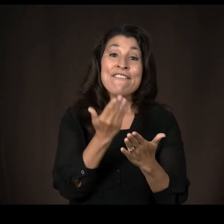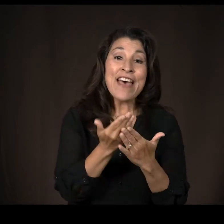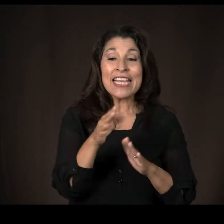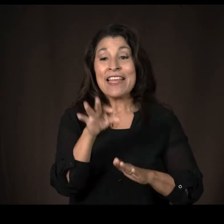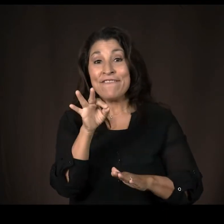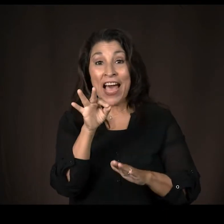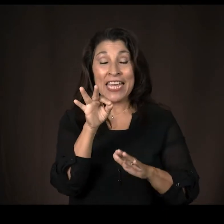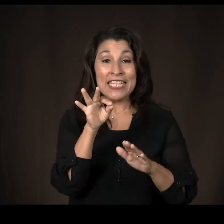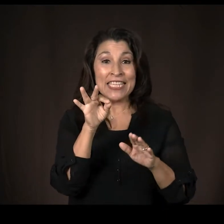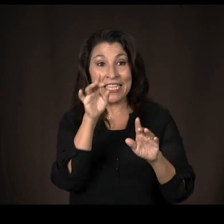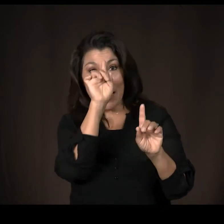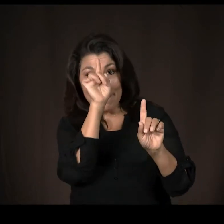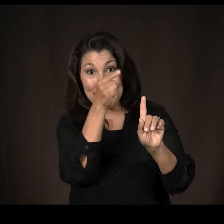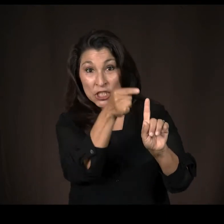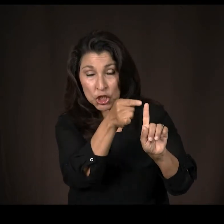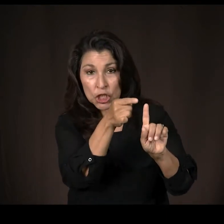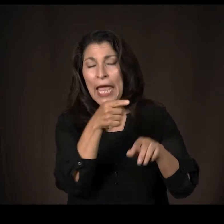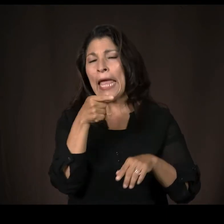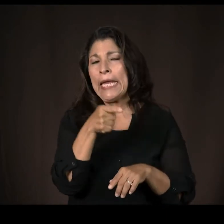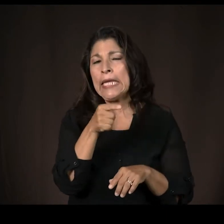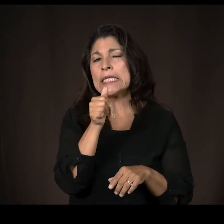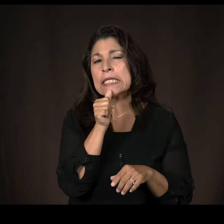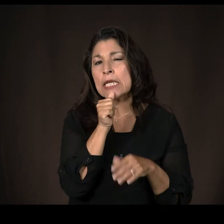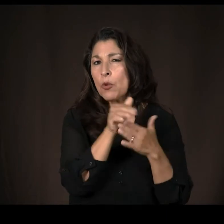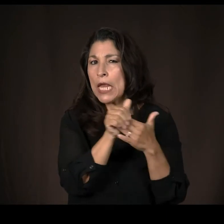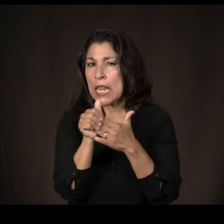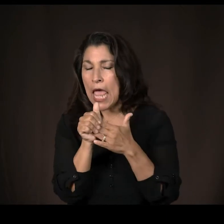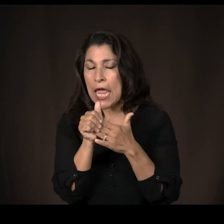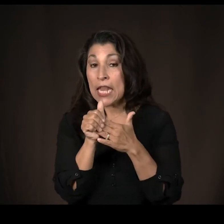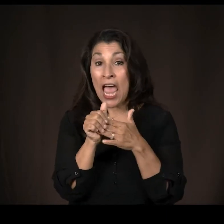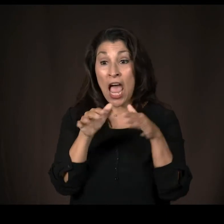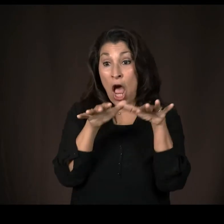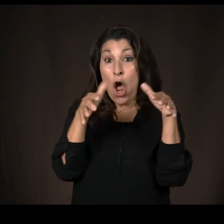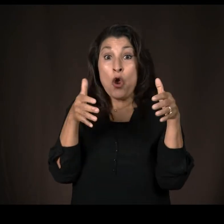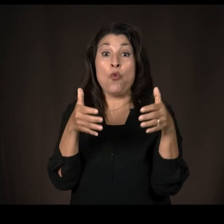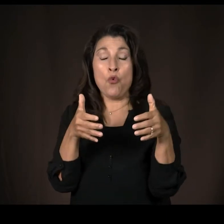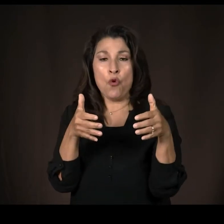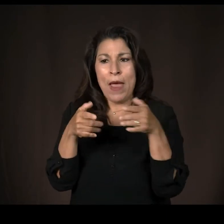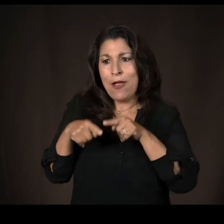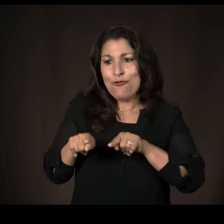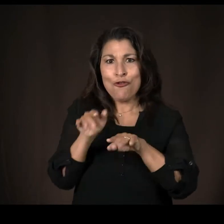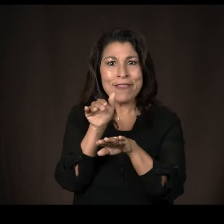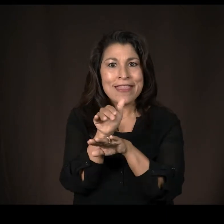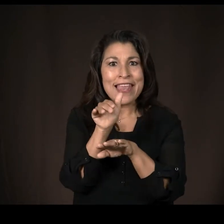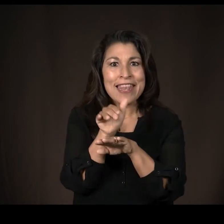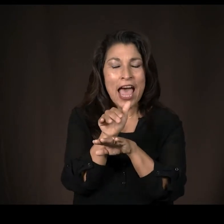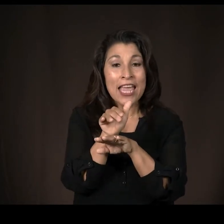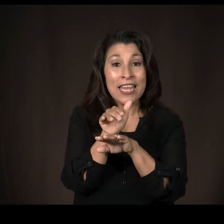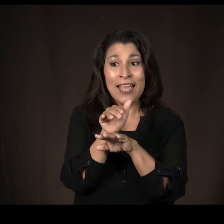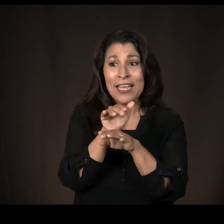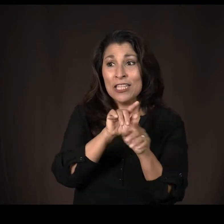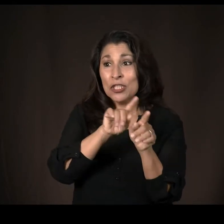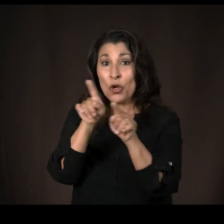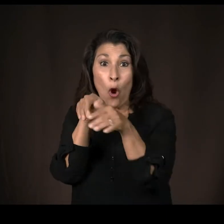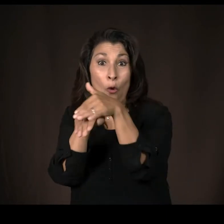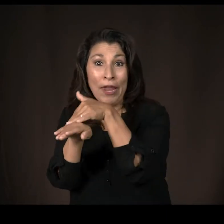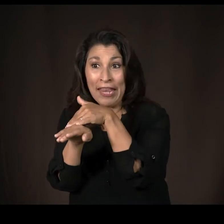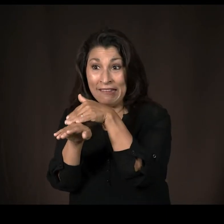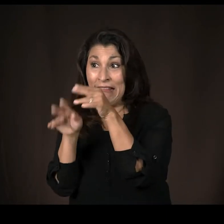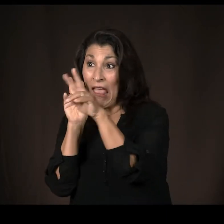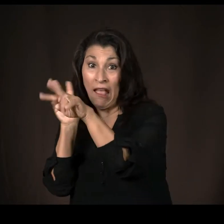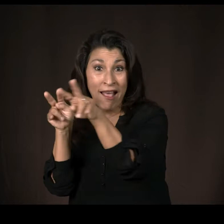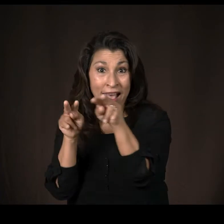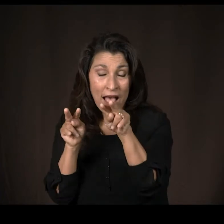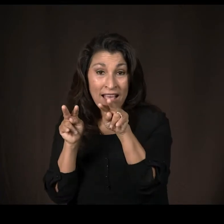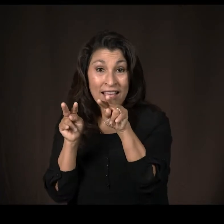mission. Nehemiah secretly led a research party at night. Okay, he didn't do this when everybody's